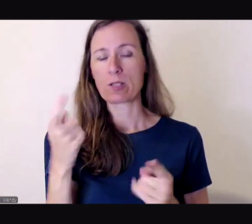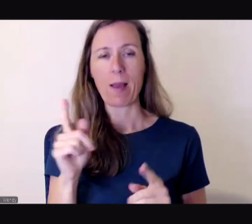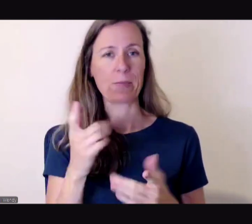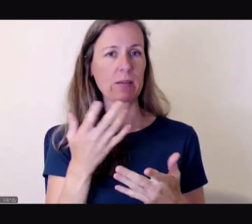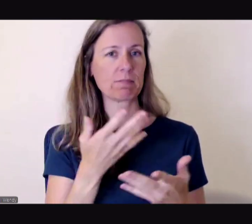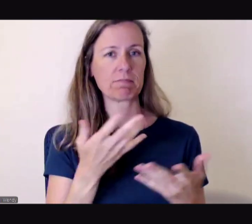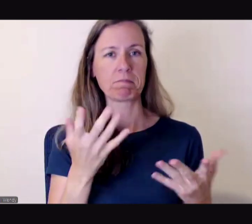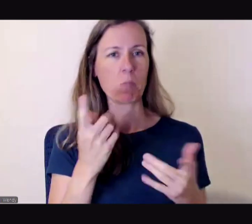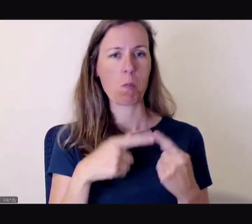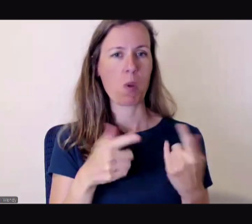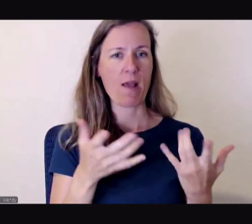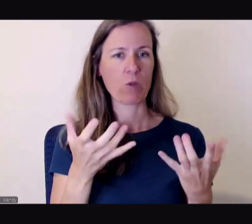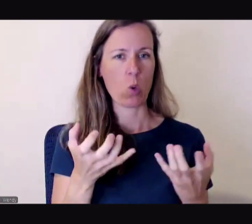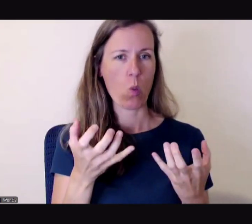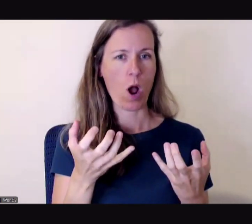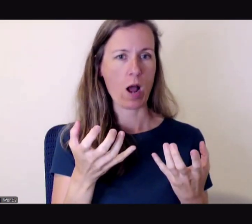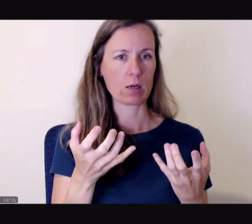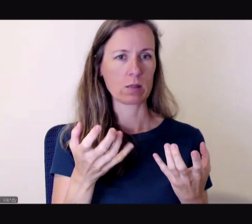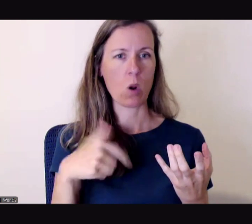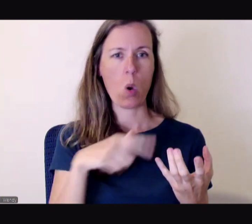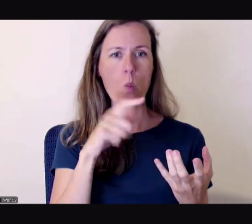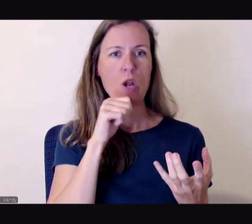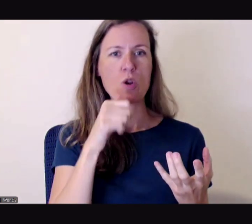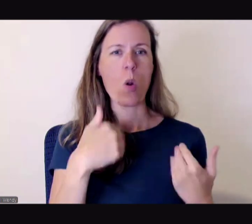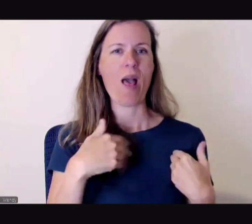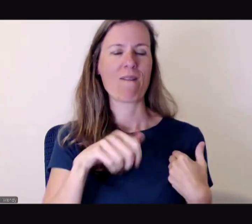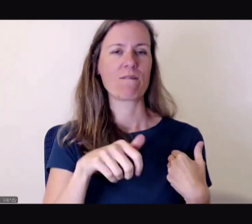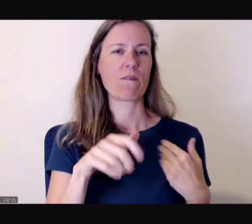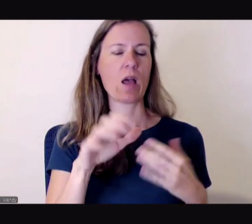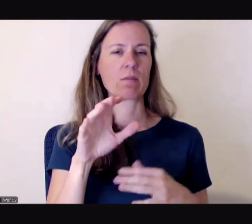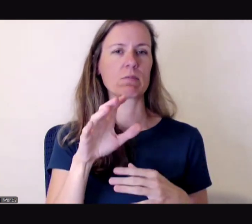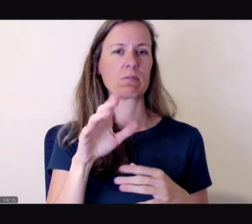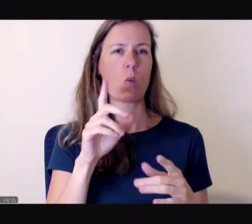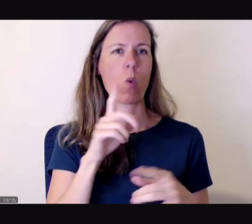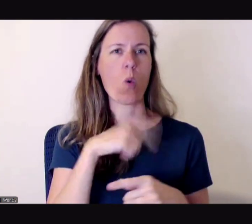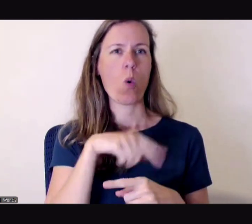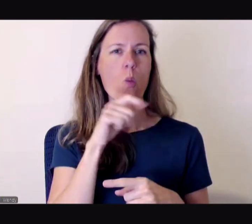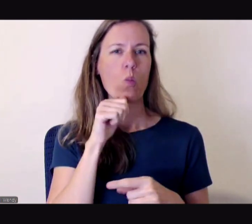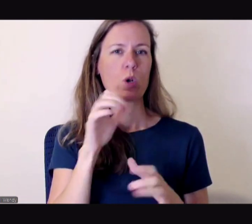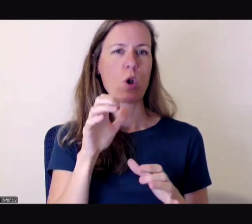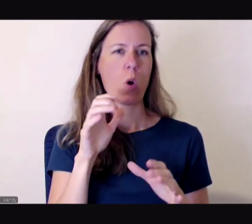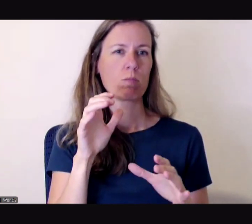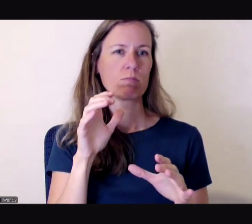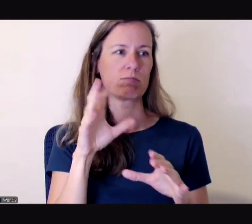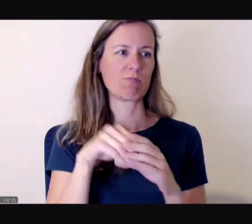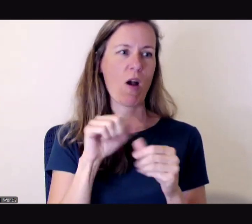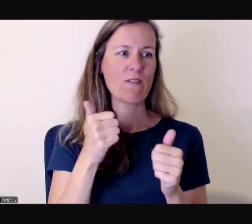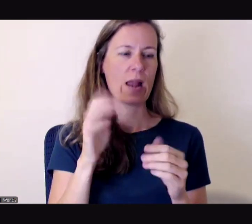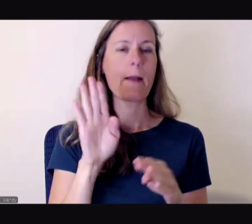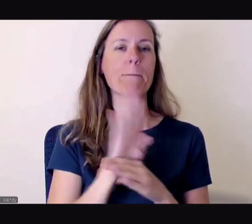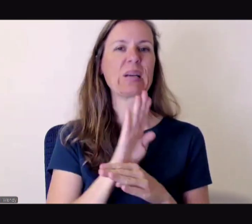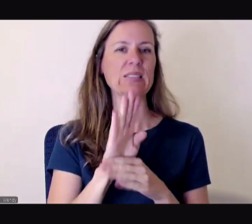conduct any business. It's your kind of open speech time. Would anyone like to kick us off?